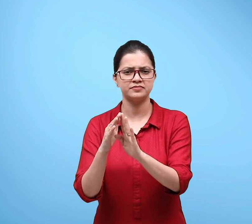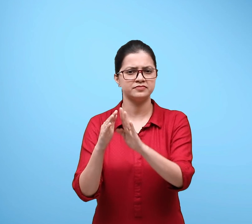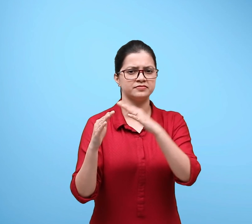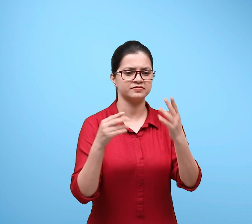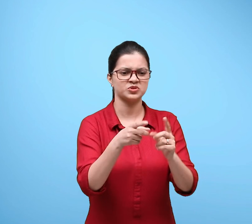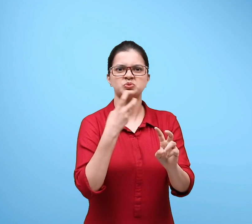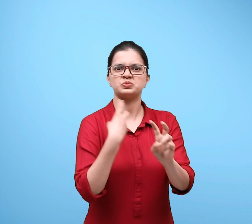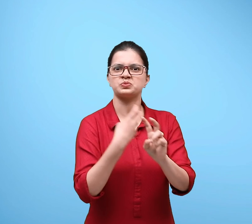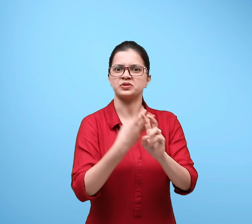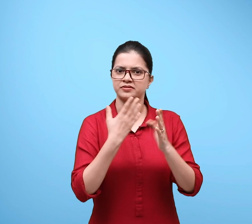iron,